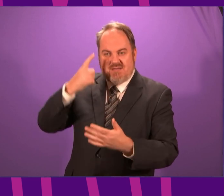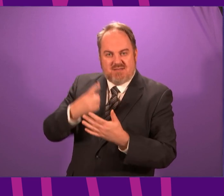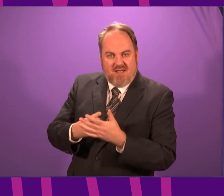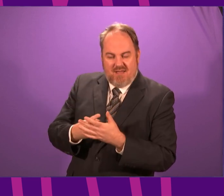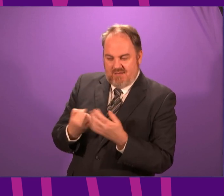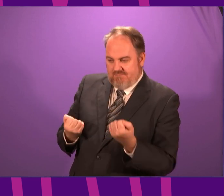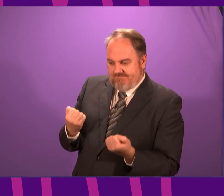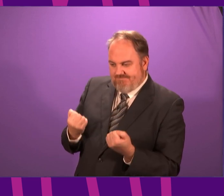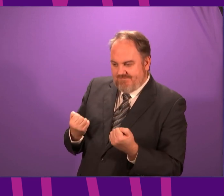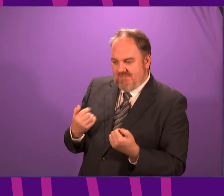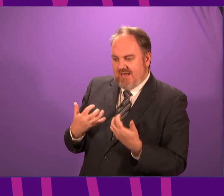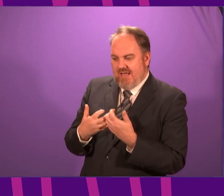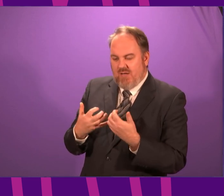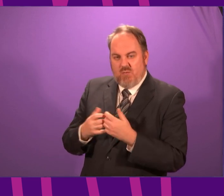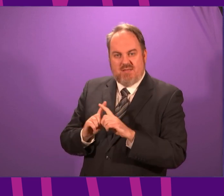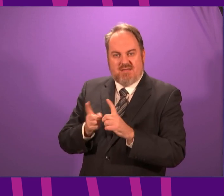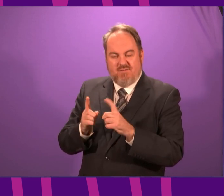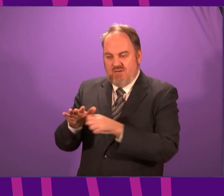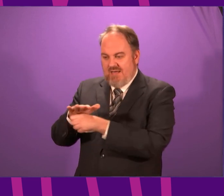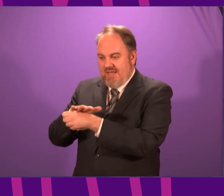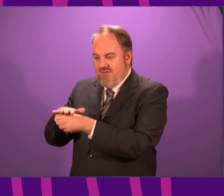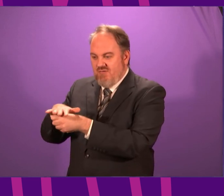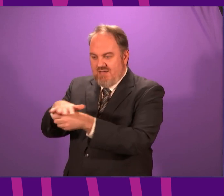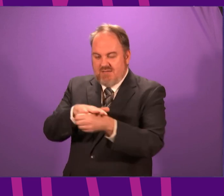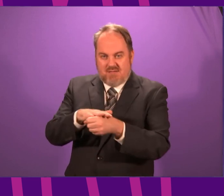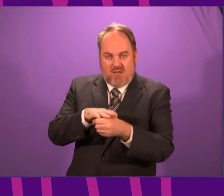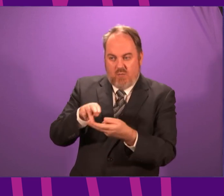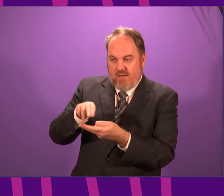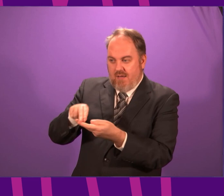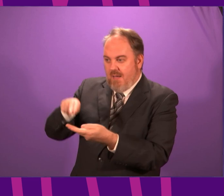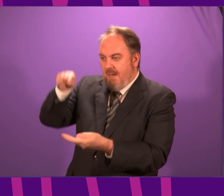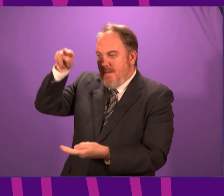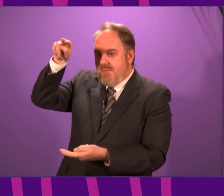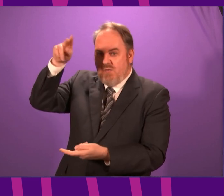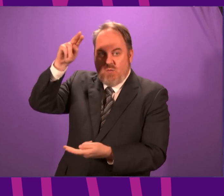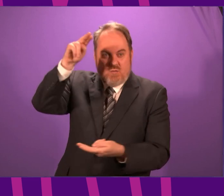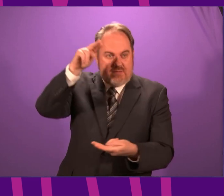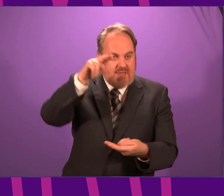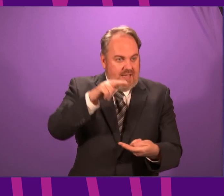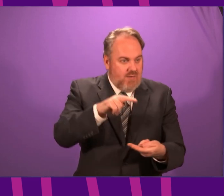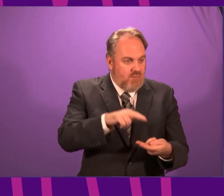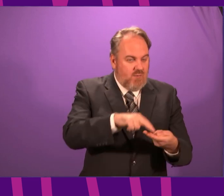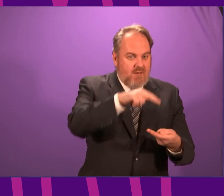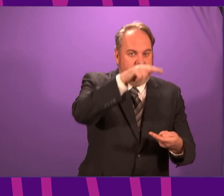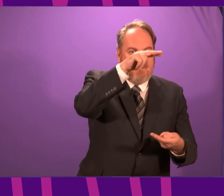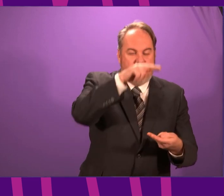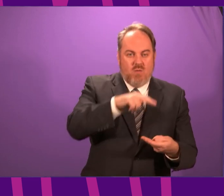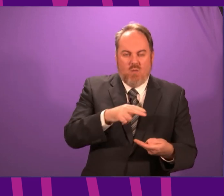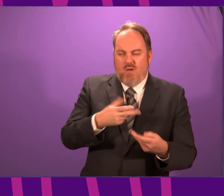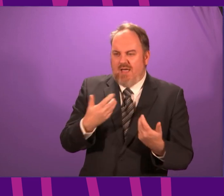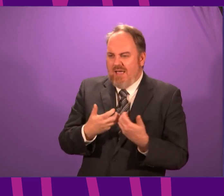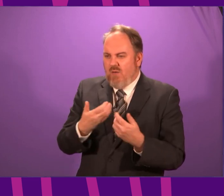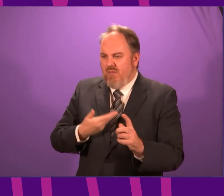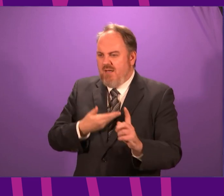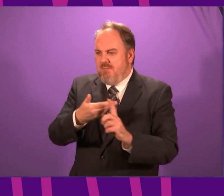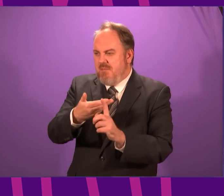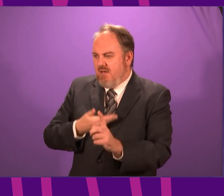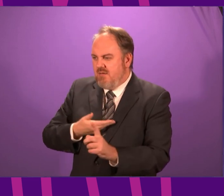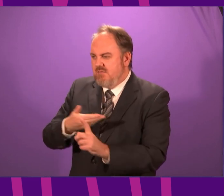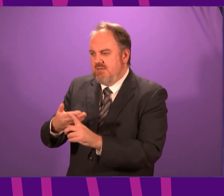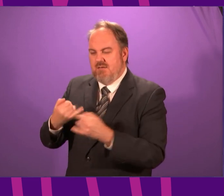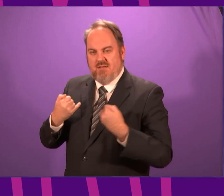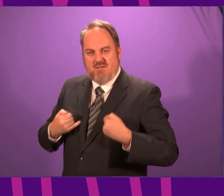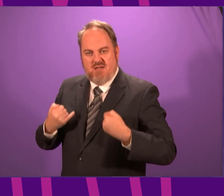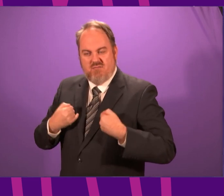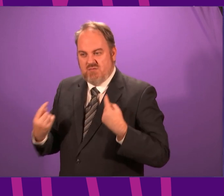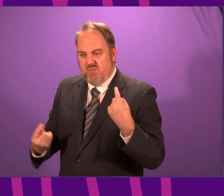this. The interconnections between different areas, whether cases are going up or down, whether there is community transmission or a series of smaller outbreaks. So it will